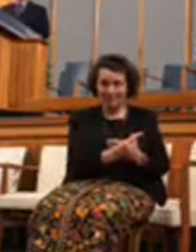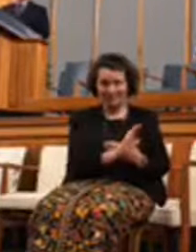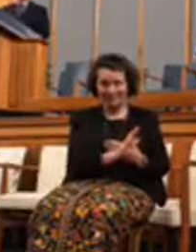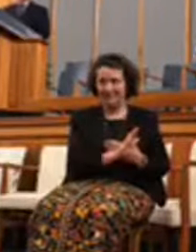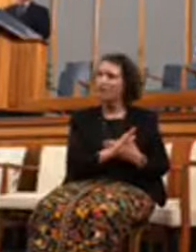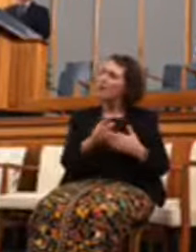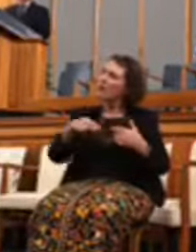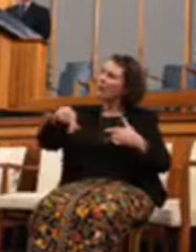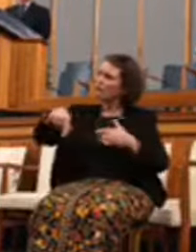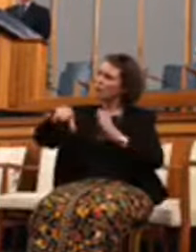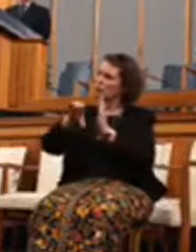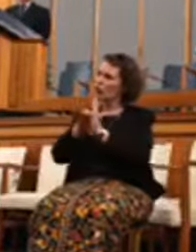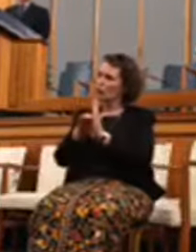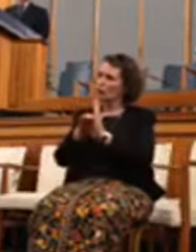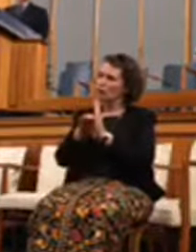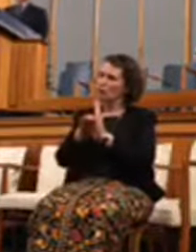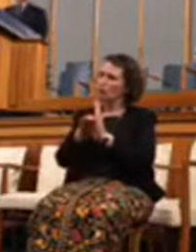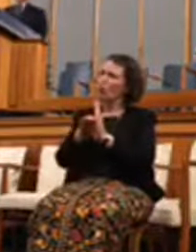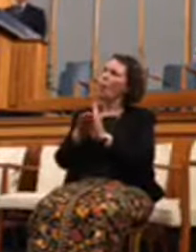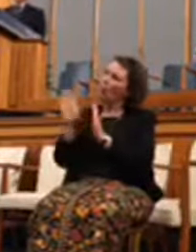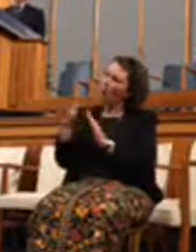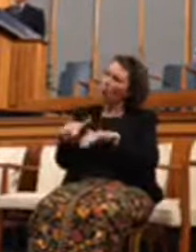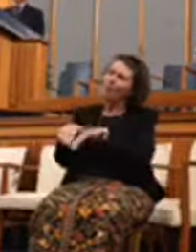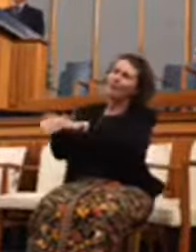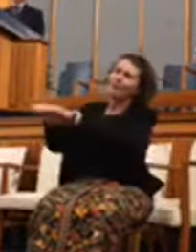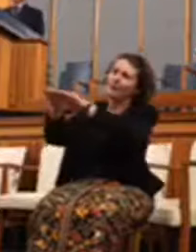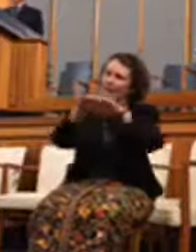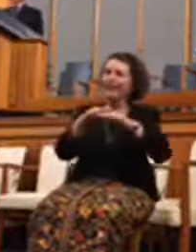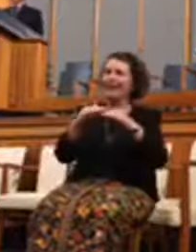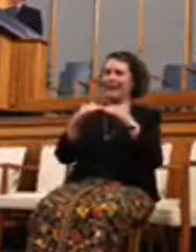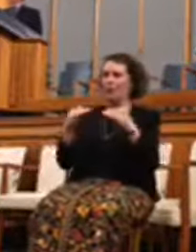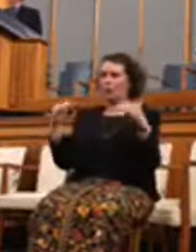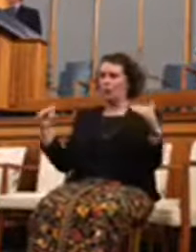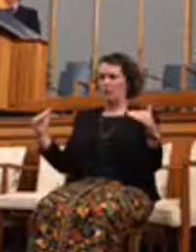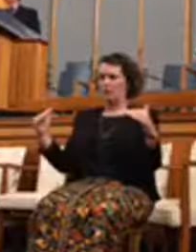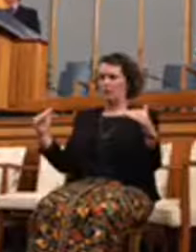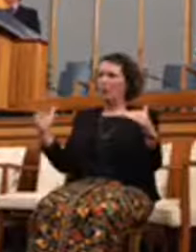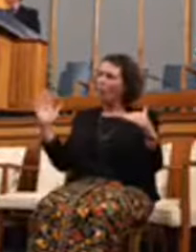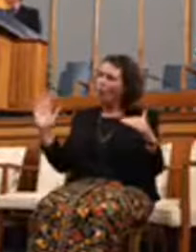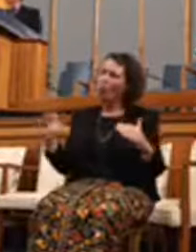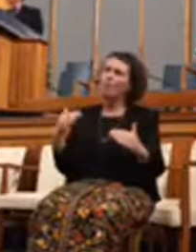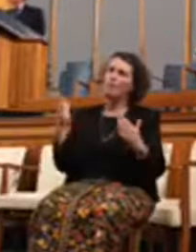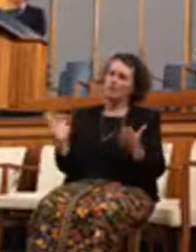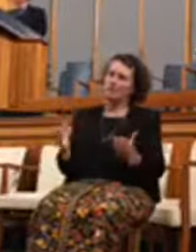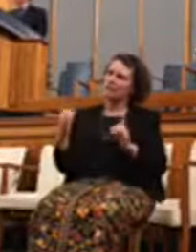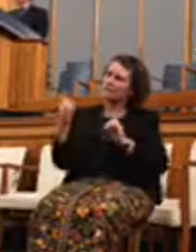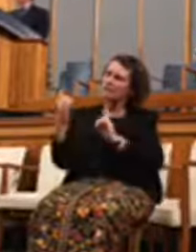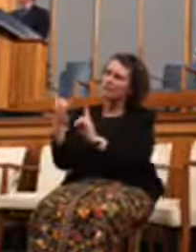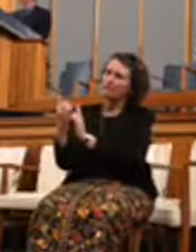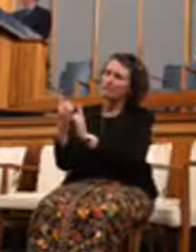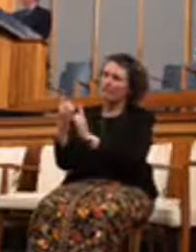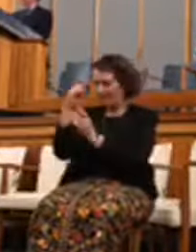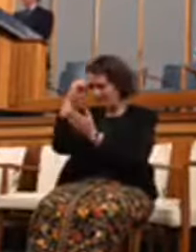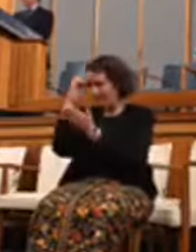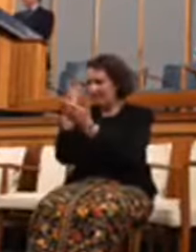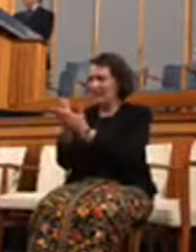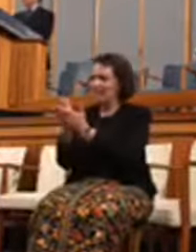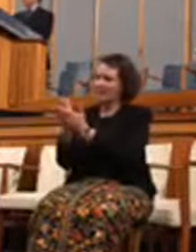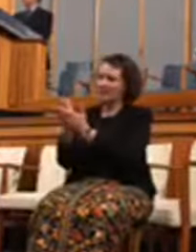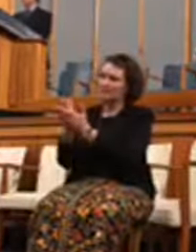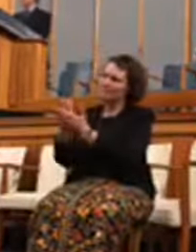equal. You come to the Lord Jesus Christ in fear, trembling, trusting on Him. At